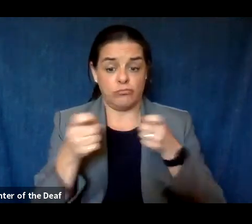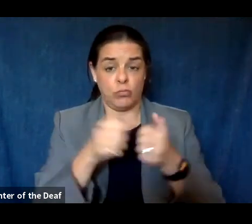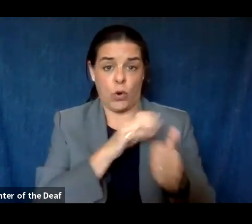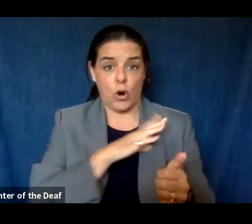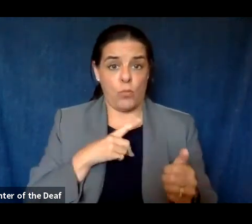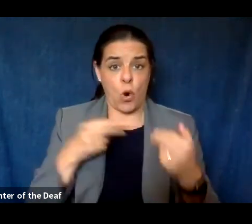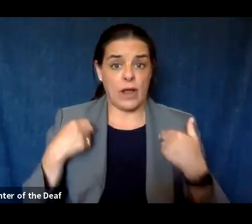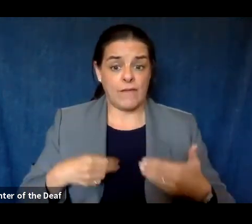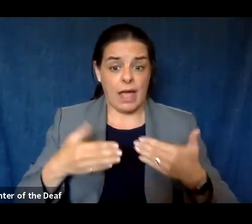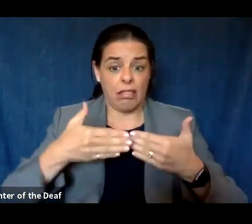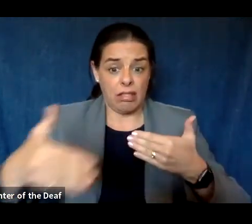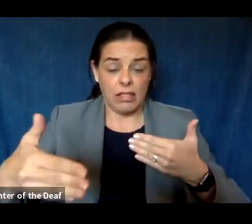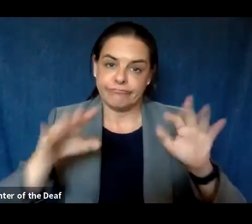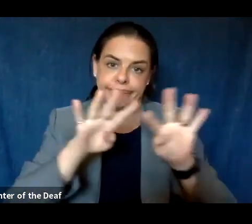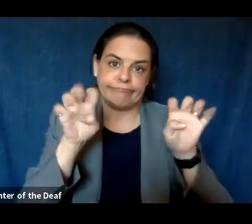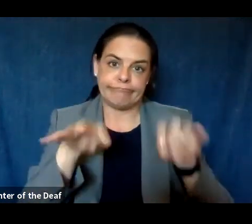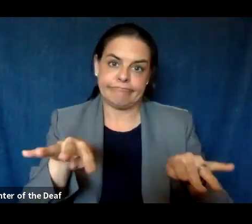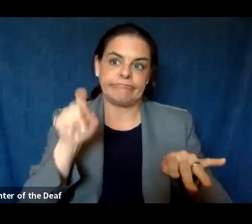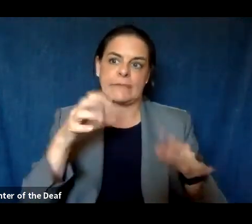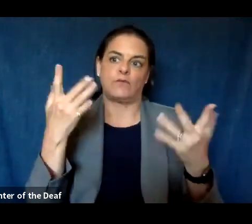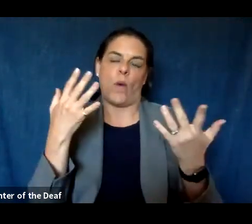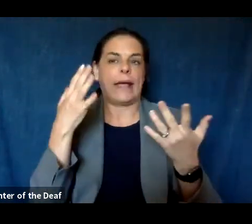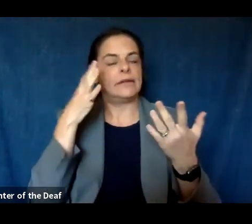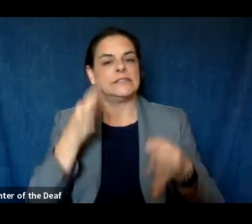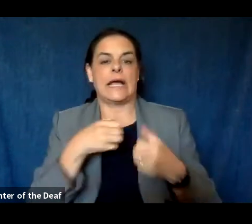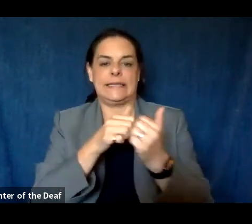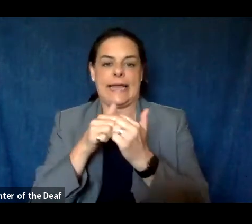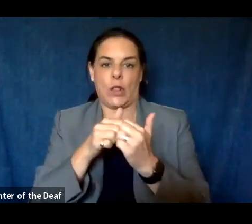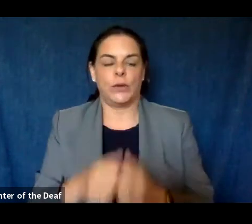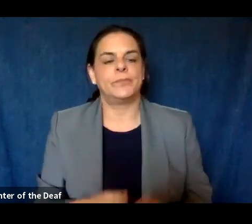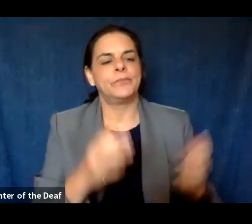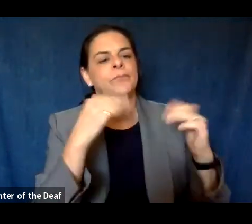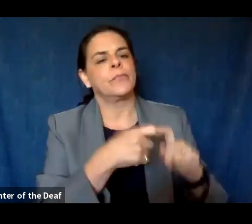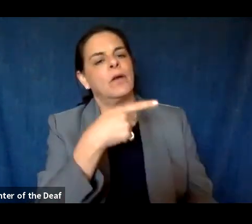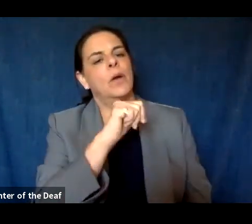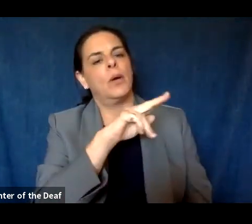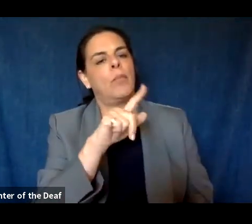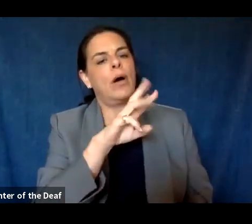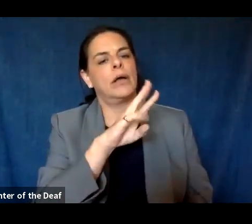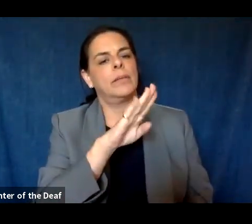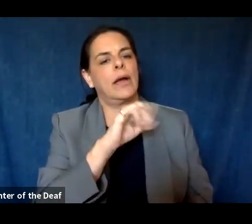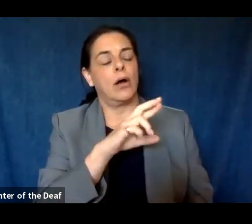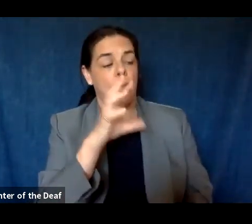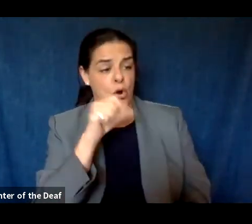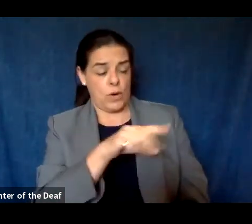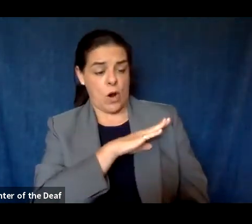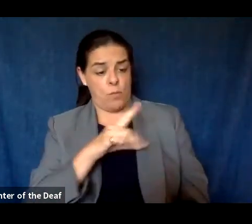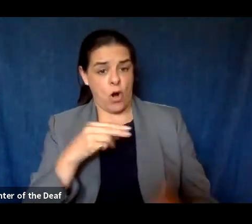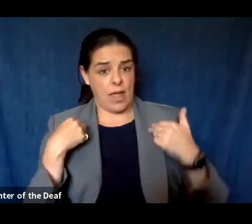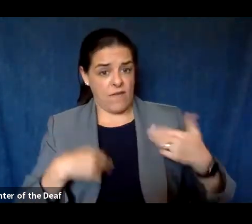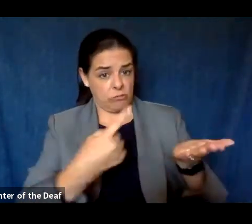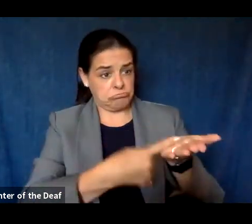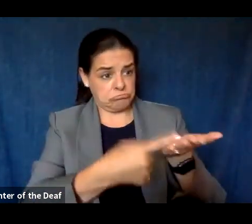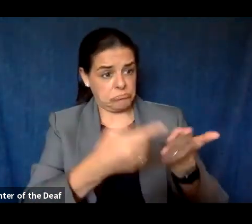forward? I'm not sure. That's a decision that we'll make together. From Paul with WBIR, was the Board of Health consulted in